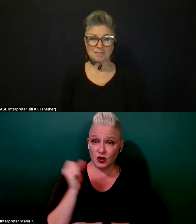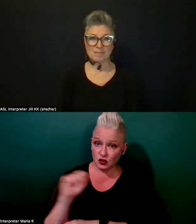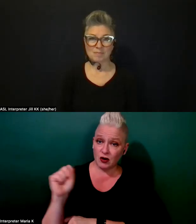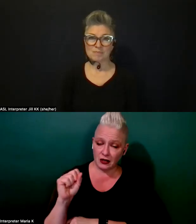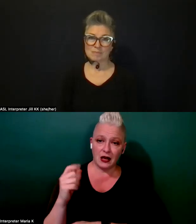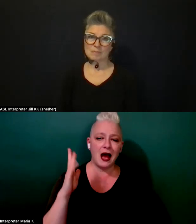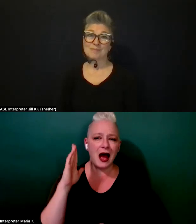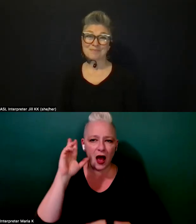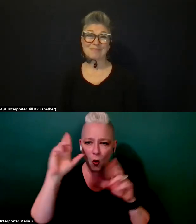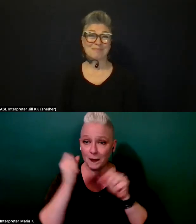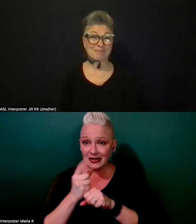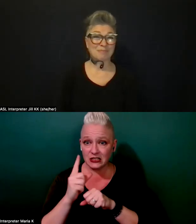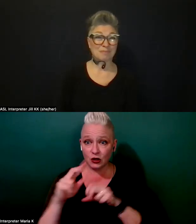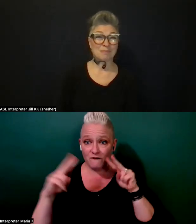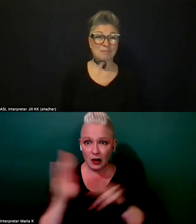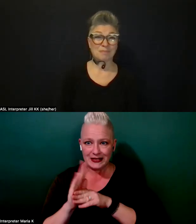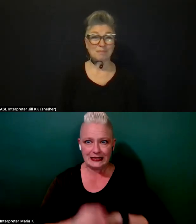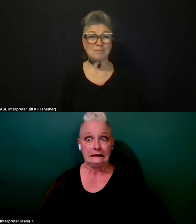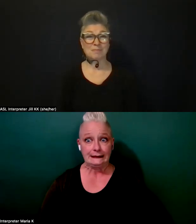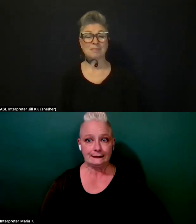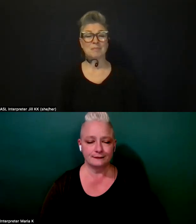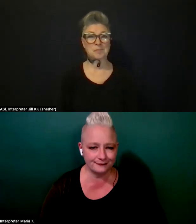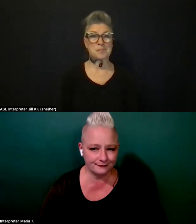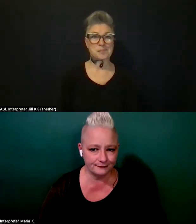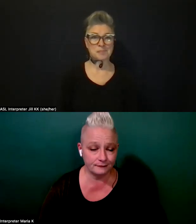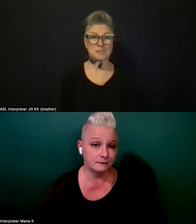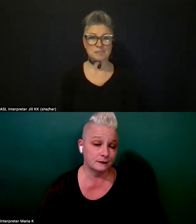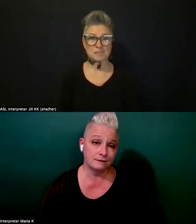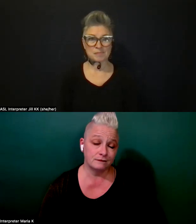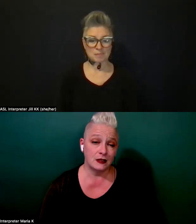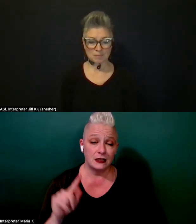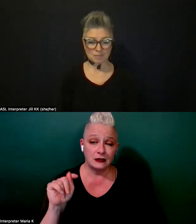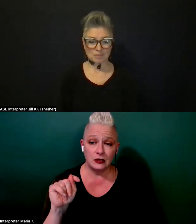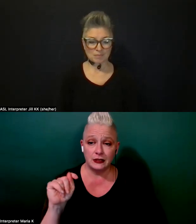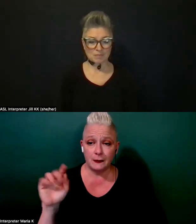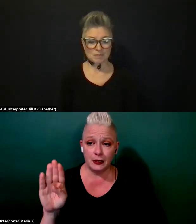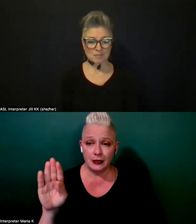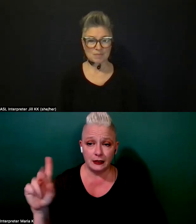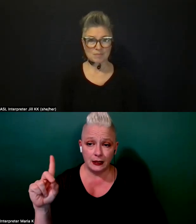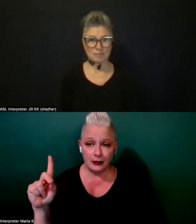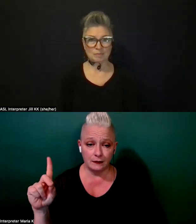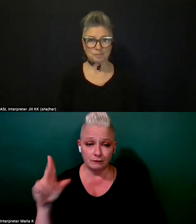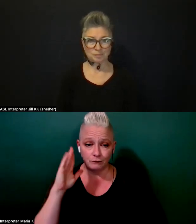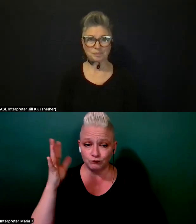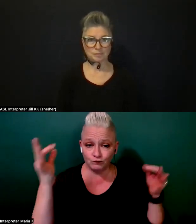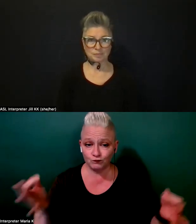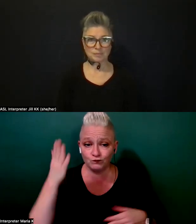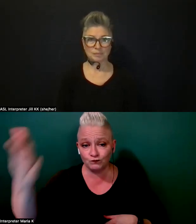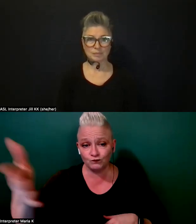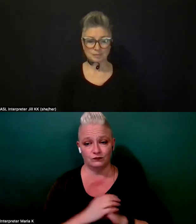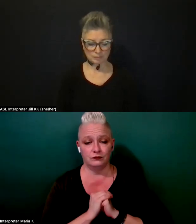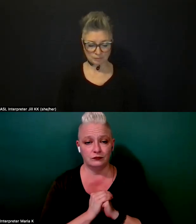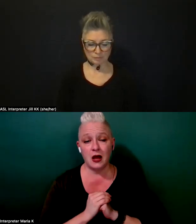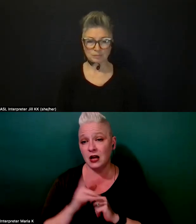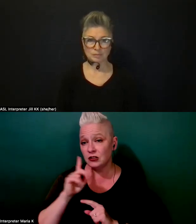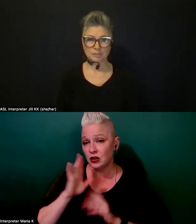to be very, very busy. Um, but to be determined. I mean, I was talking with an actress I worked with a while ago,